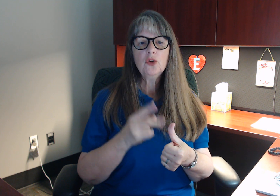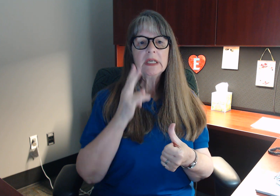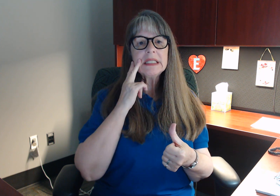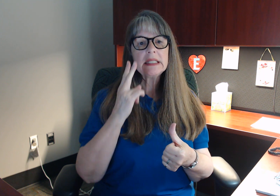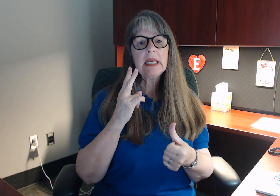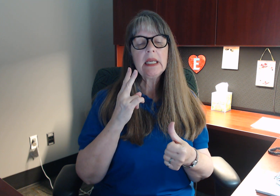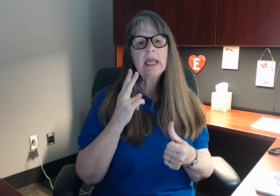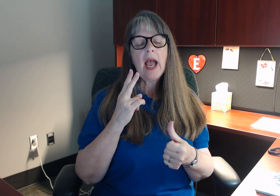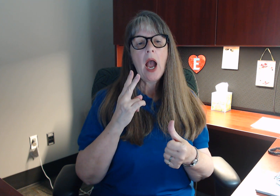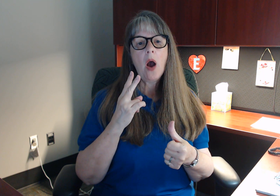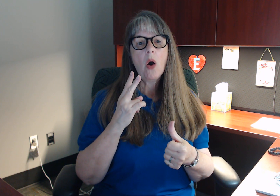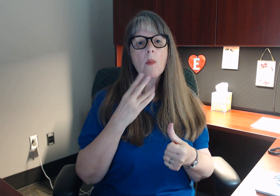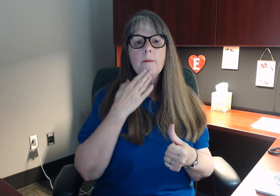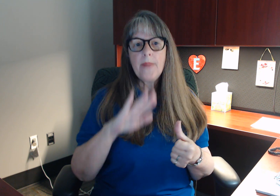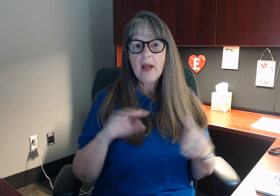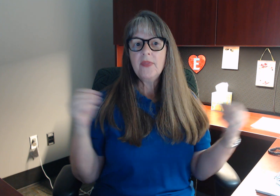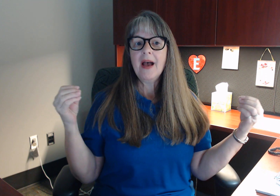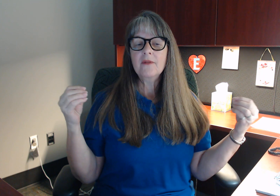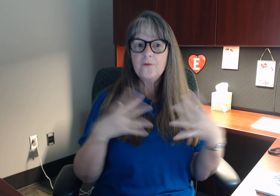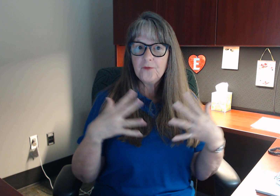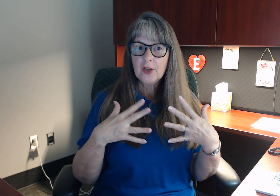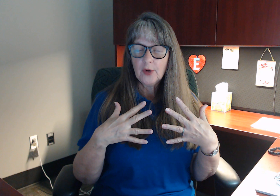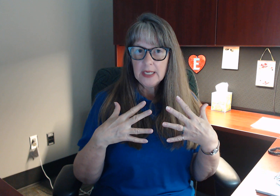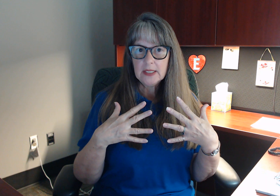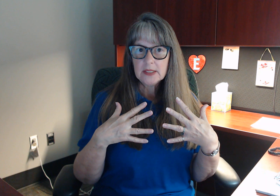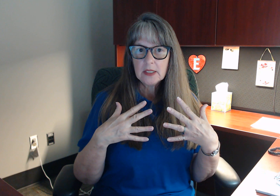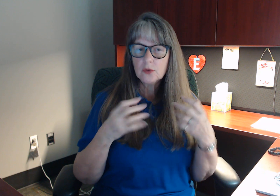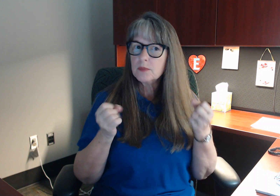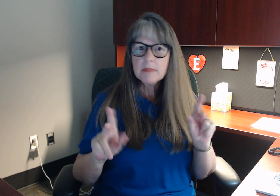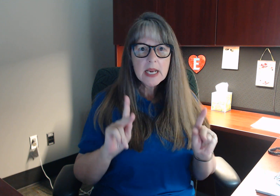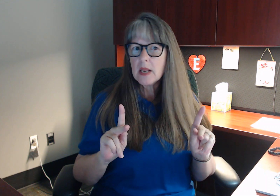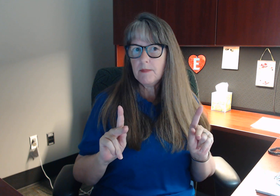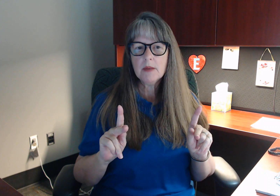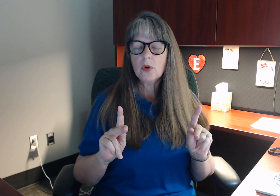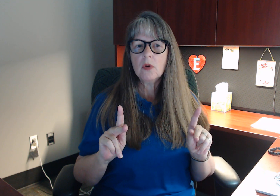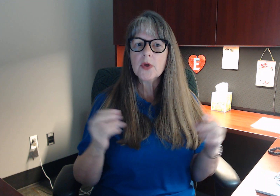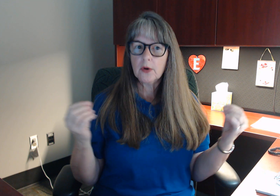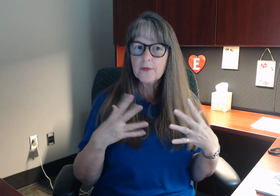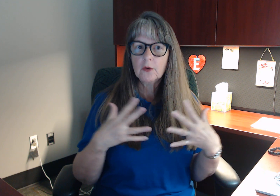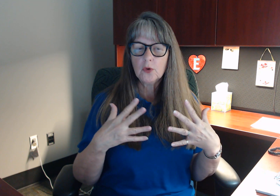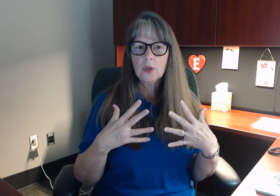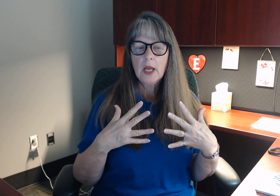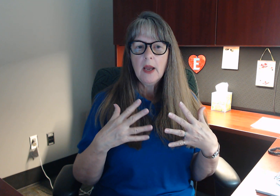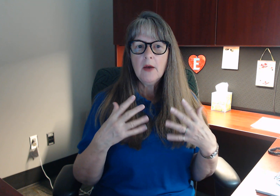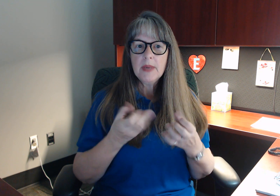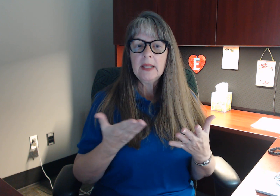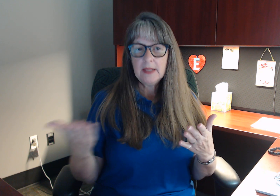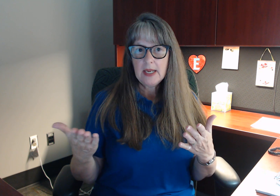can see how bad that fear is. There's many people that are fearful of many